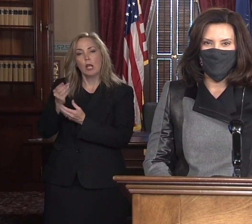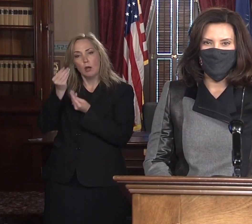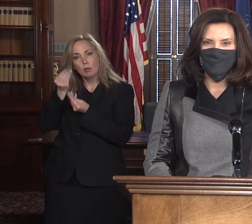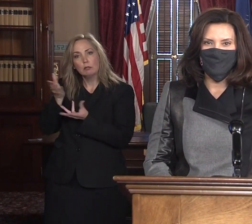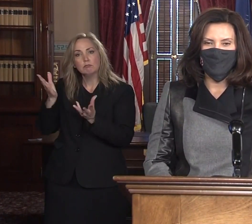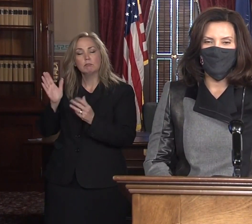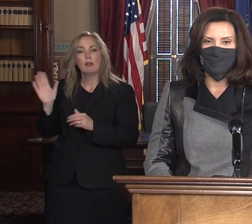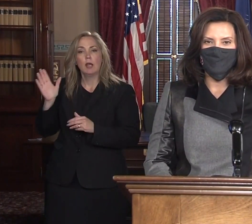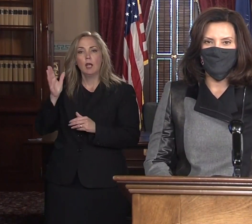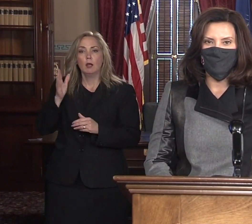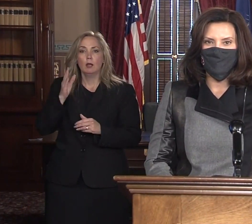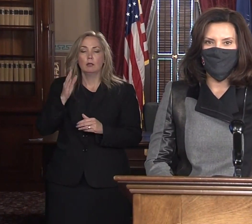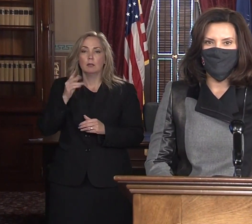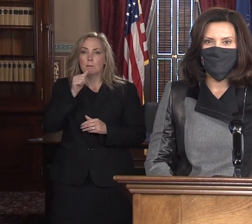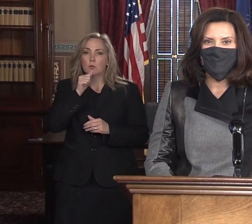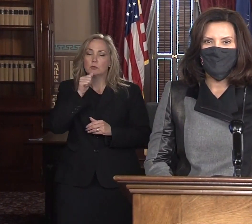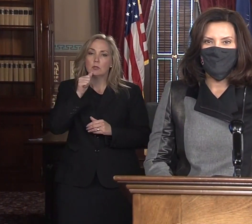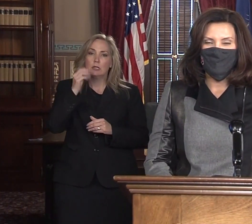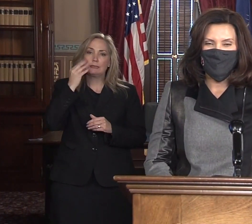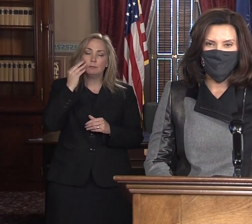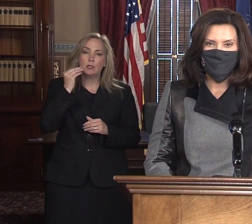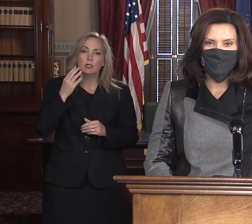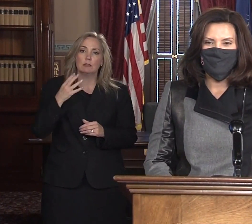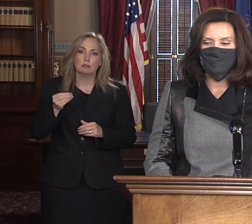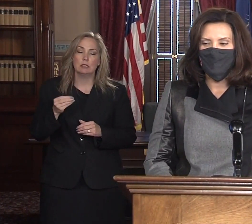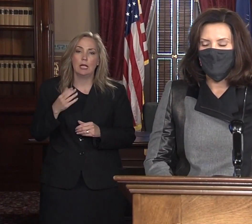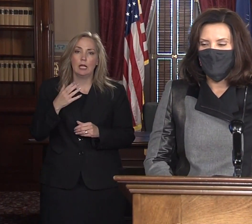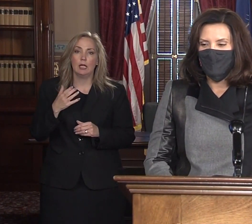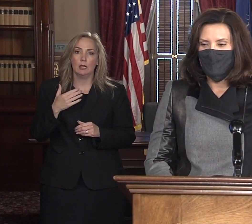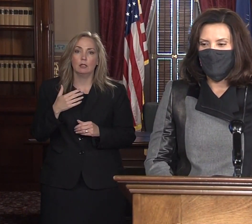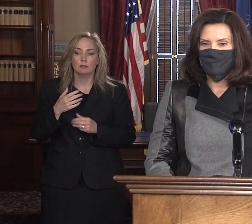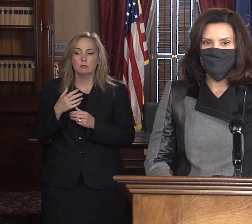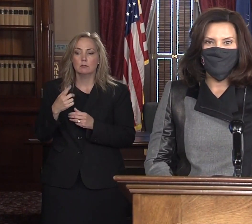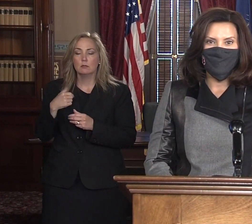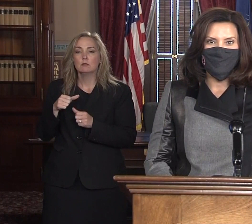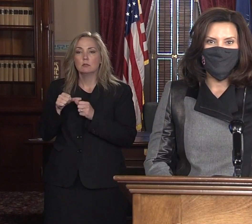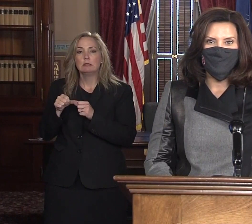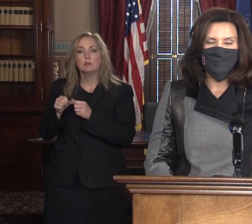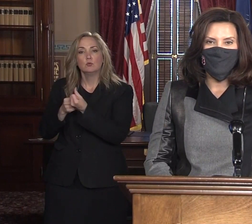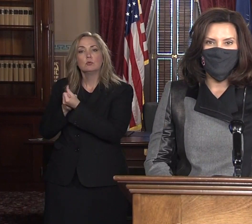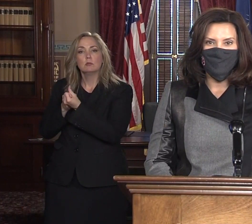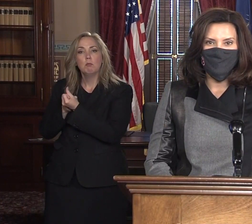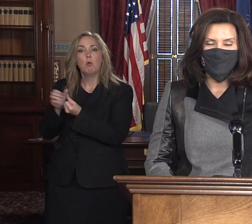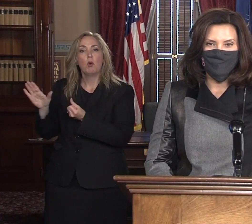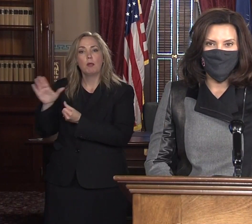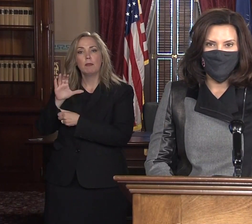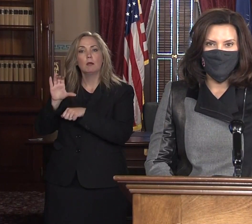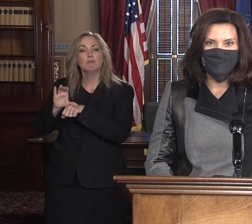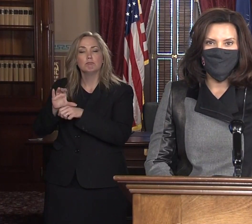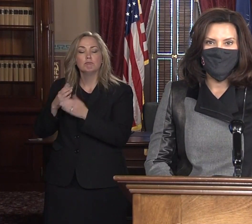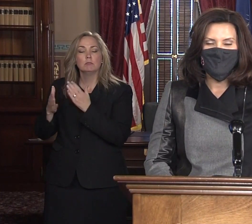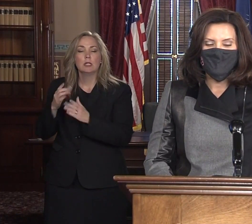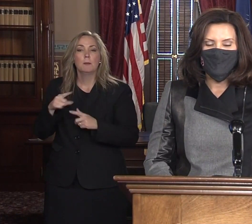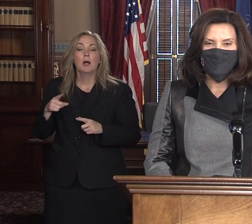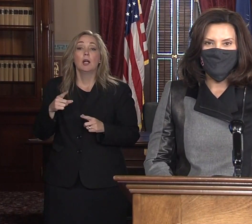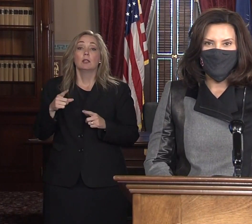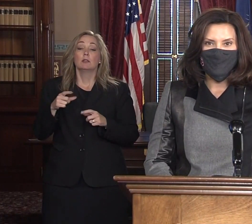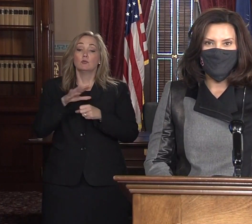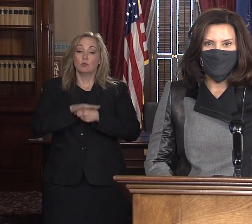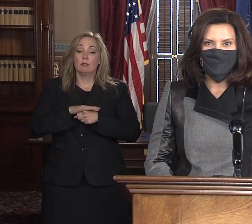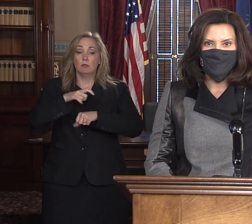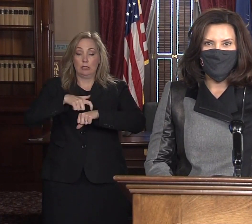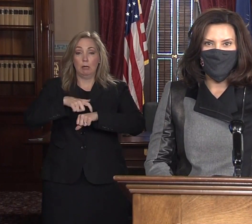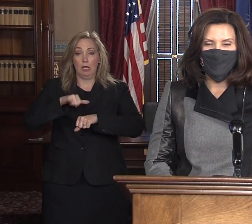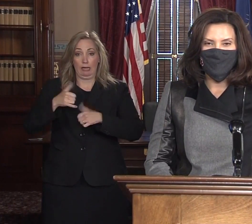how they're continuing to support their membership. During stressful times like this,